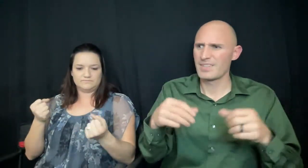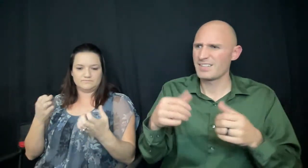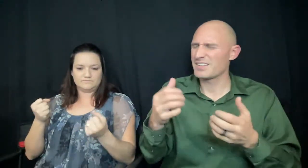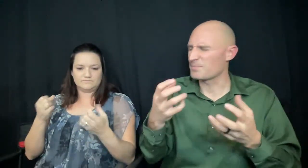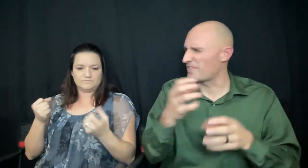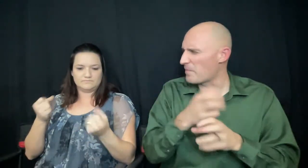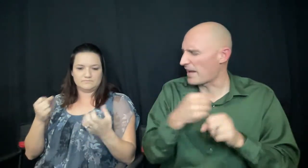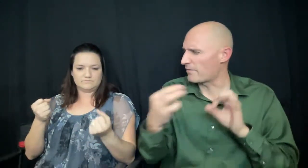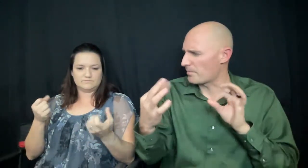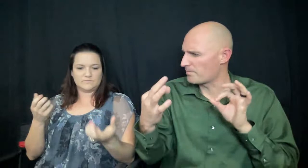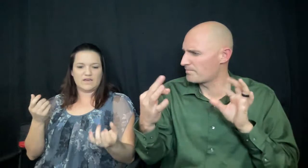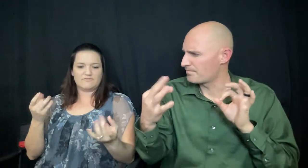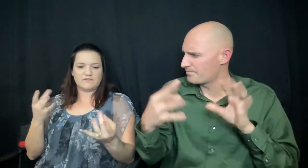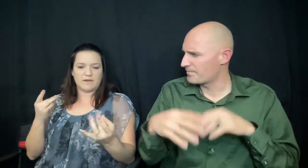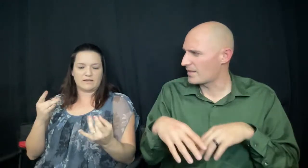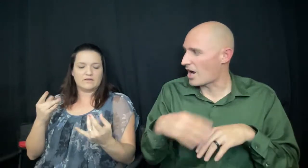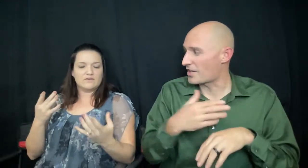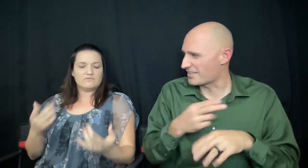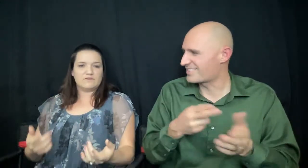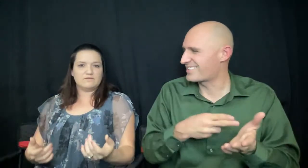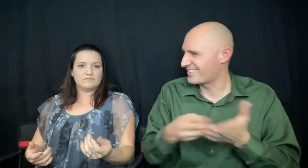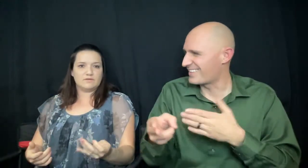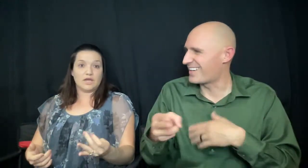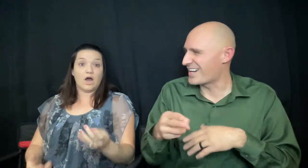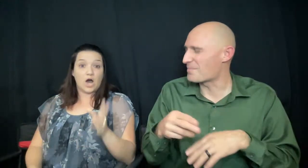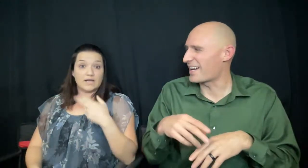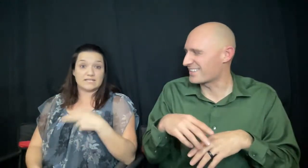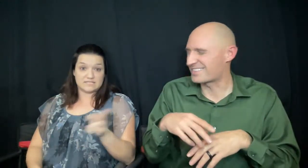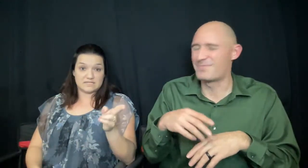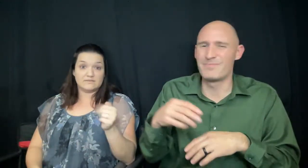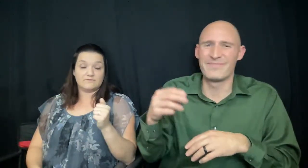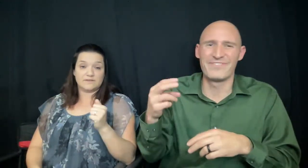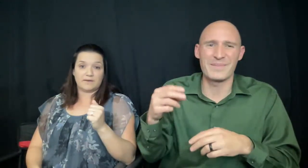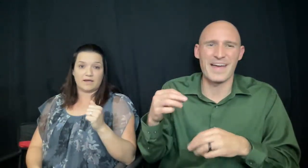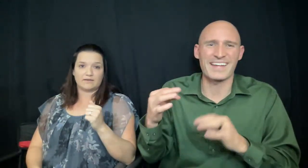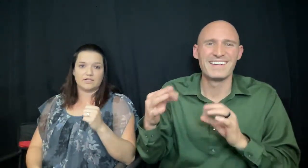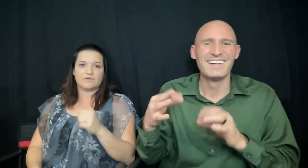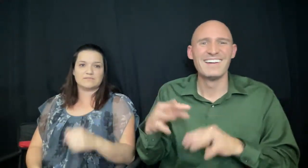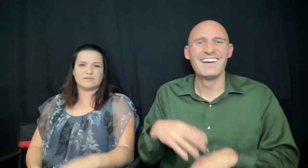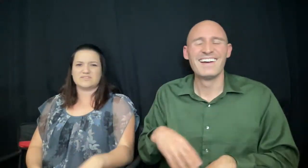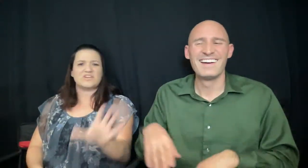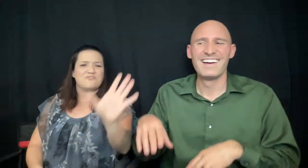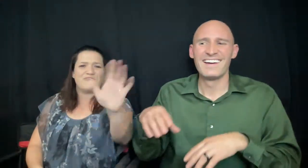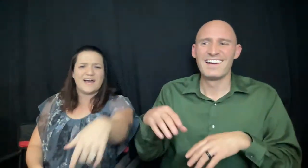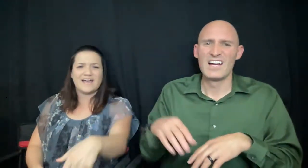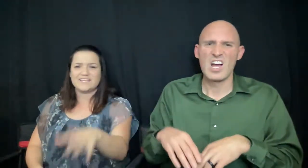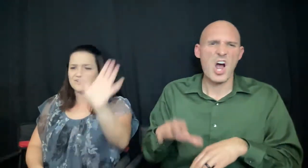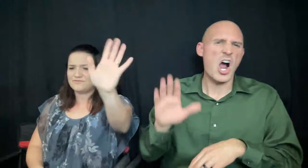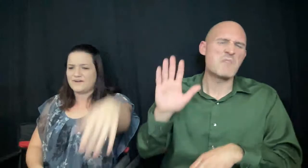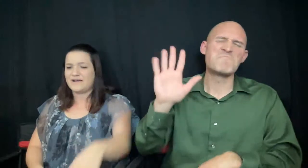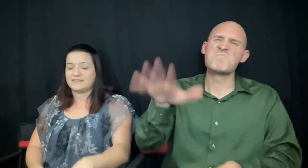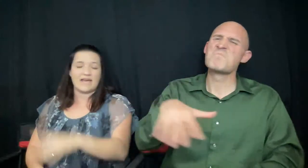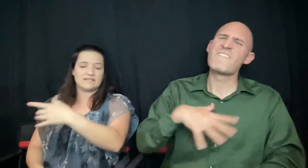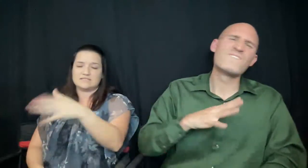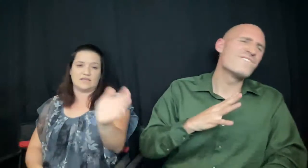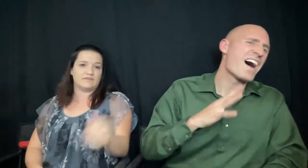just get some feedback from. Yeah, feedback. Honest, unbiased honest feedback. You don't want somebody who's like, you're fine. That does nothing for